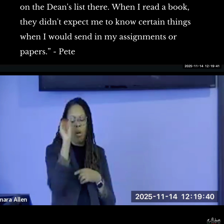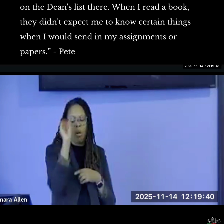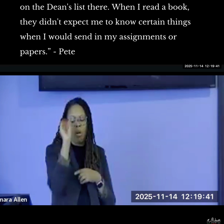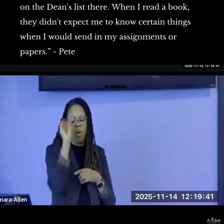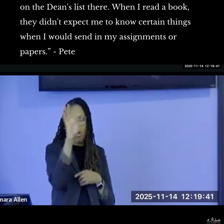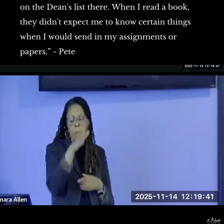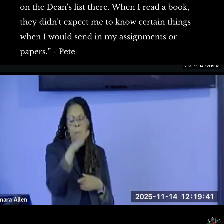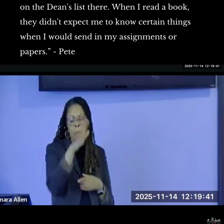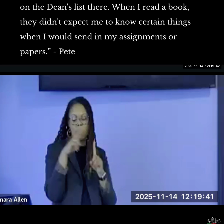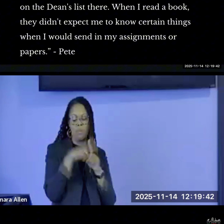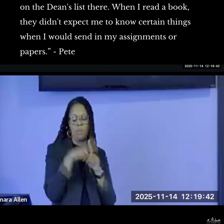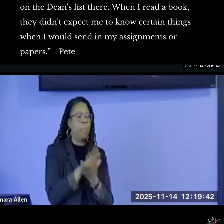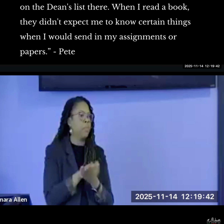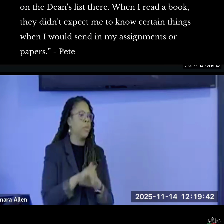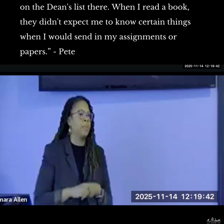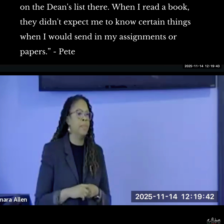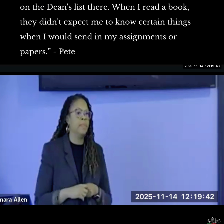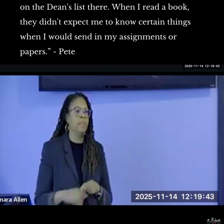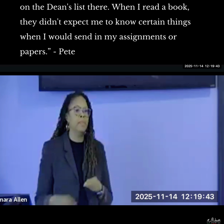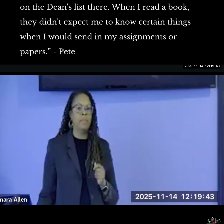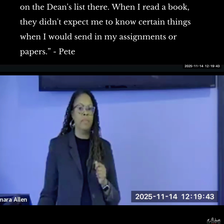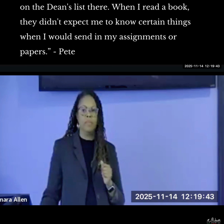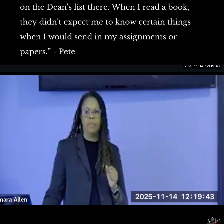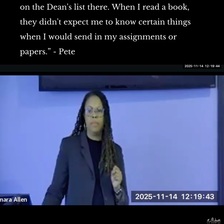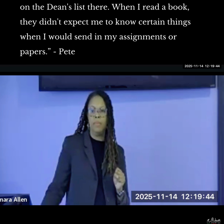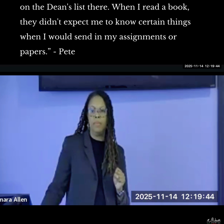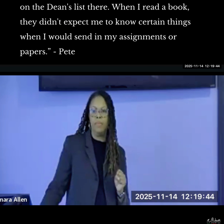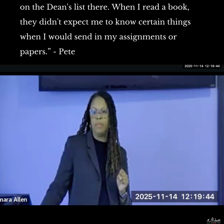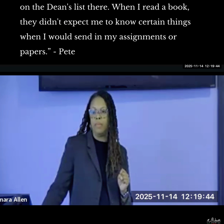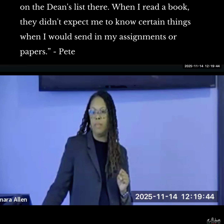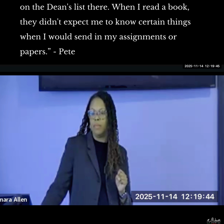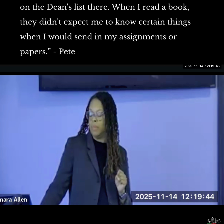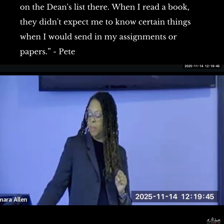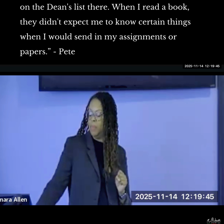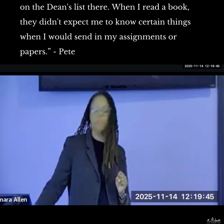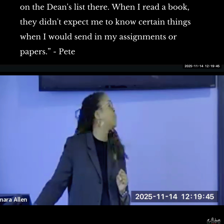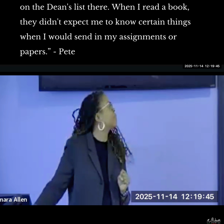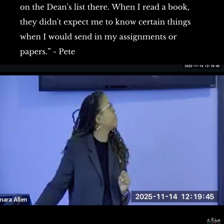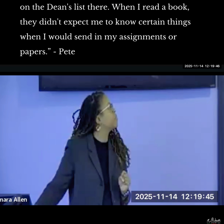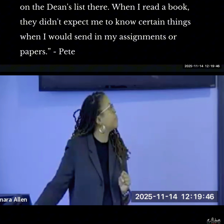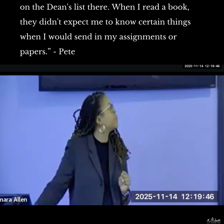they didn't expect me to know certain things when I would send in my assignments or papers.